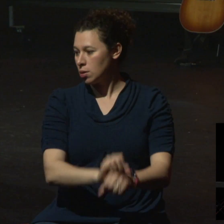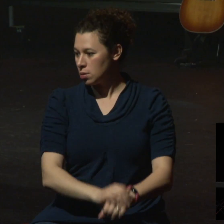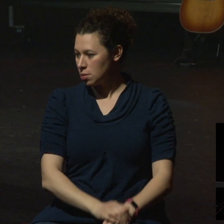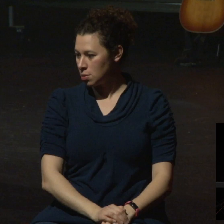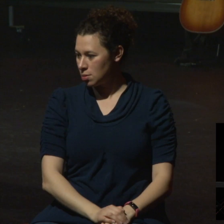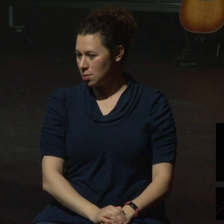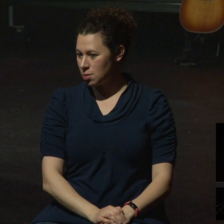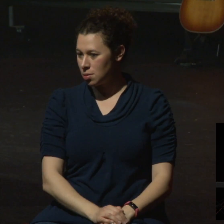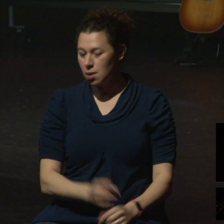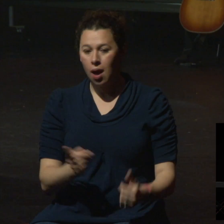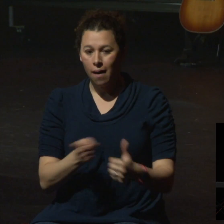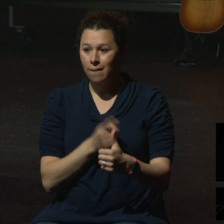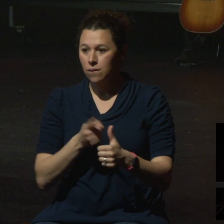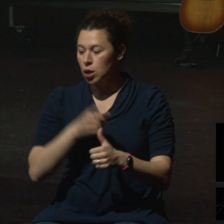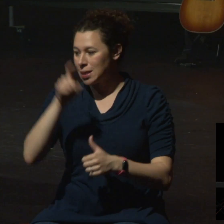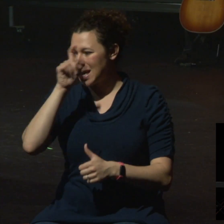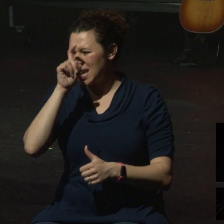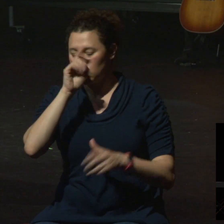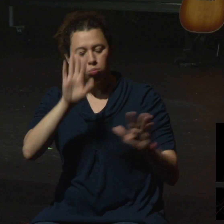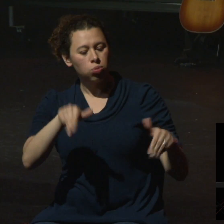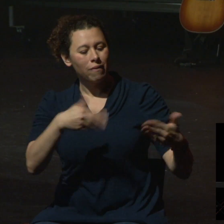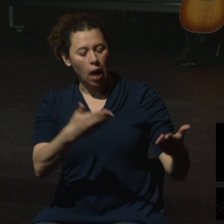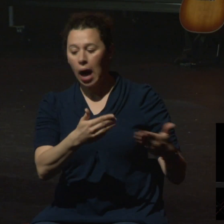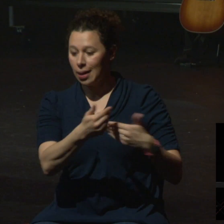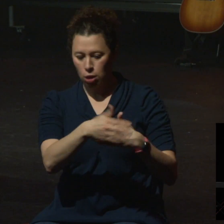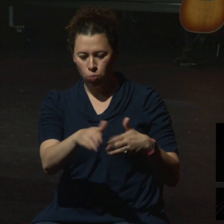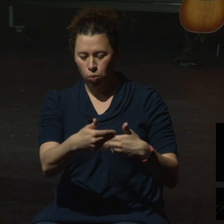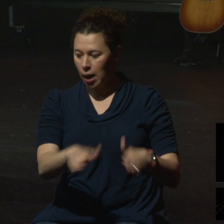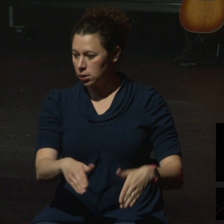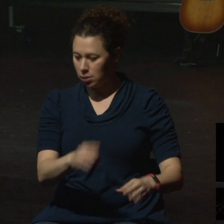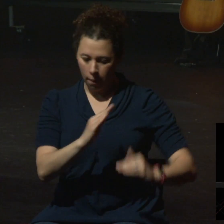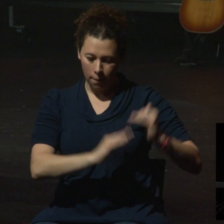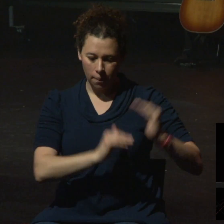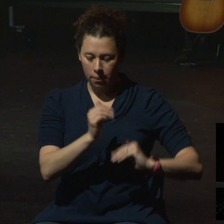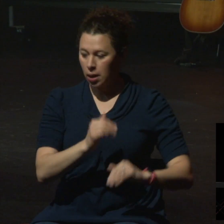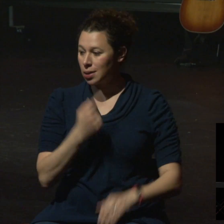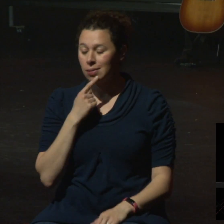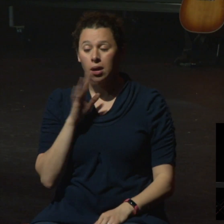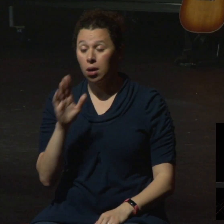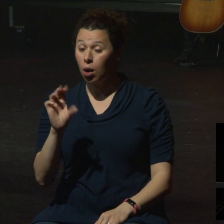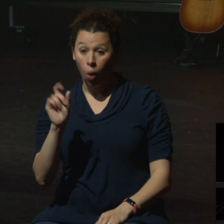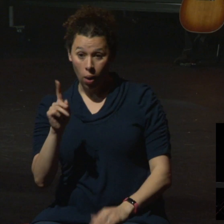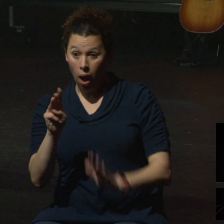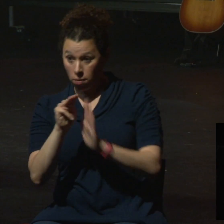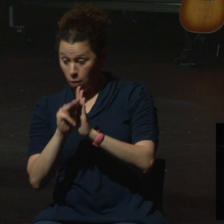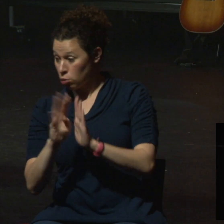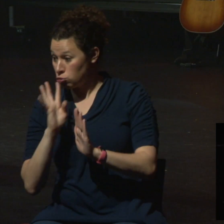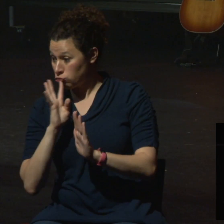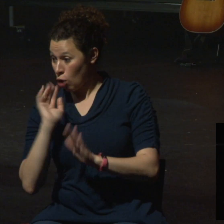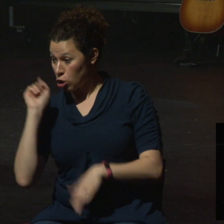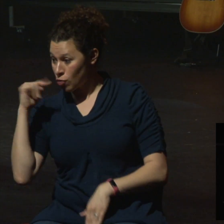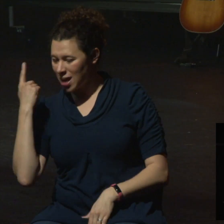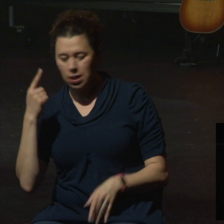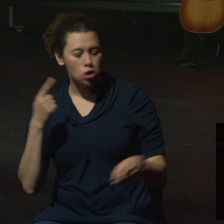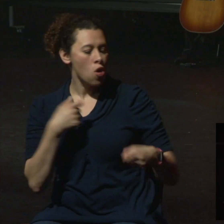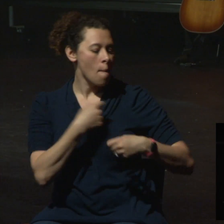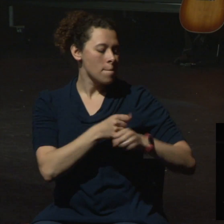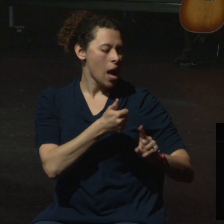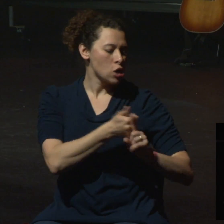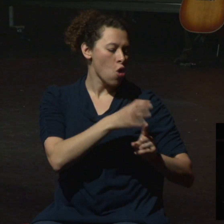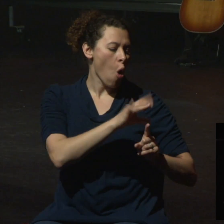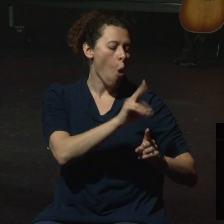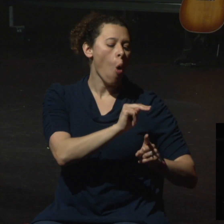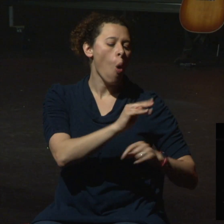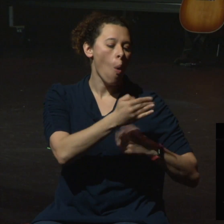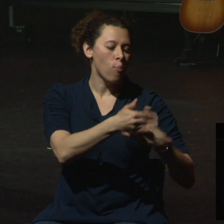the bricks and all this stuff, and now they're like, nah, Moses talking crazy, you guys go make your own brick. And now the people are looking at